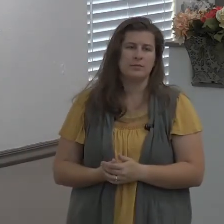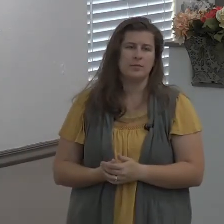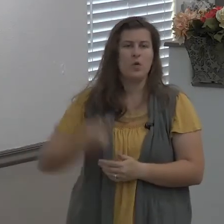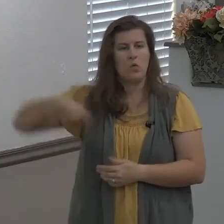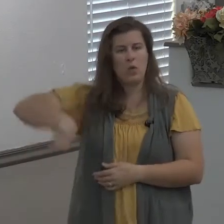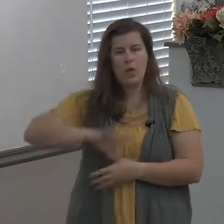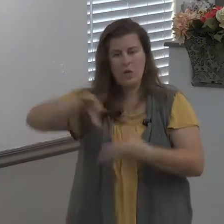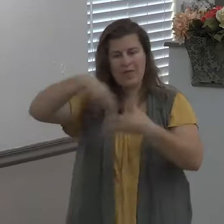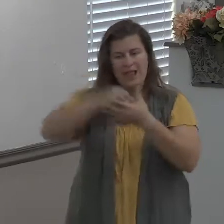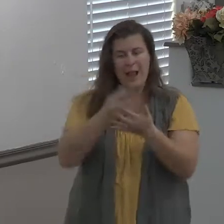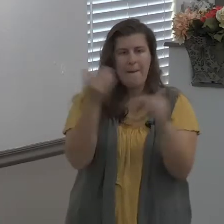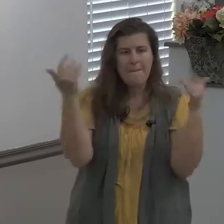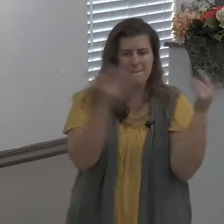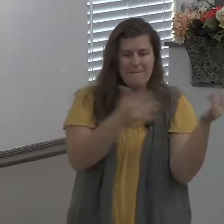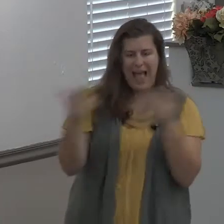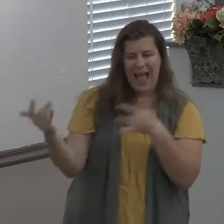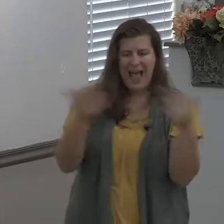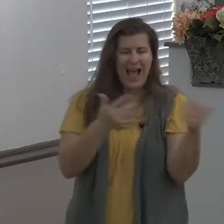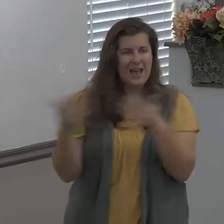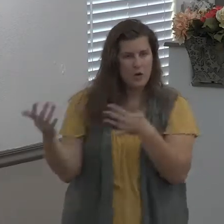fight.